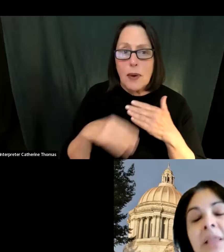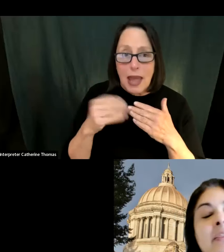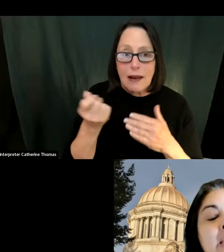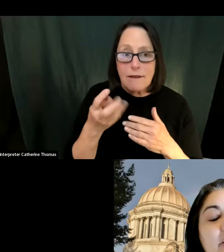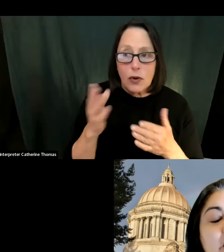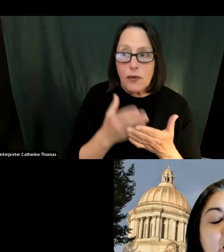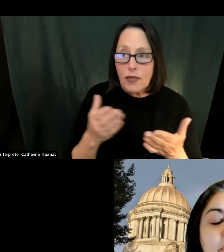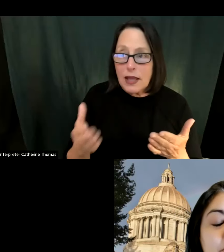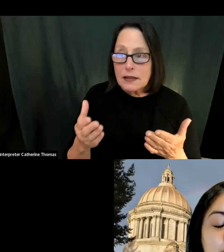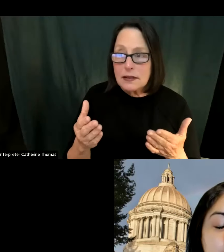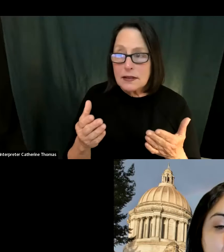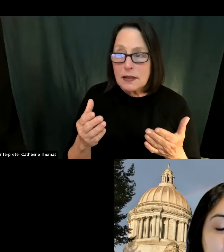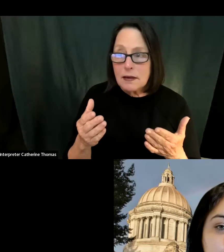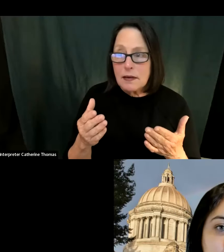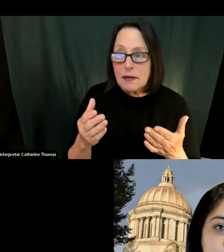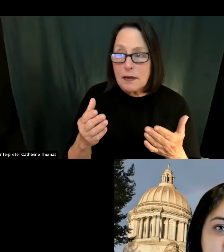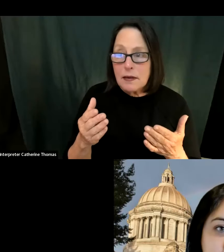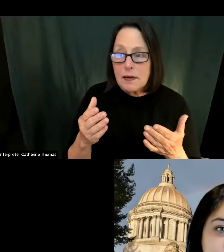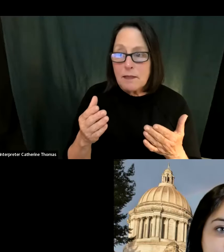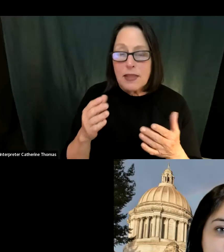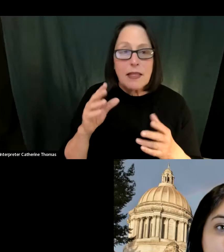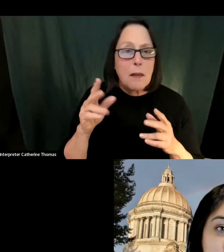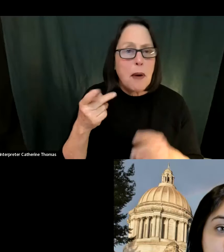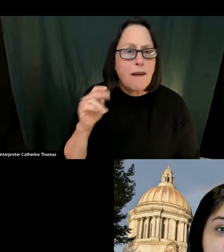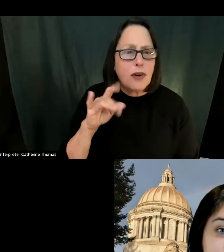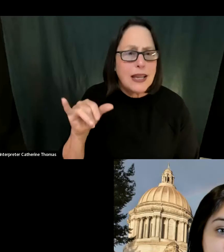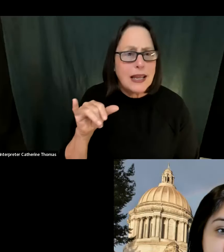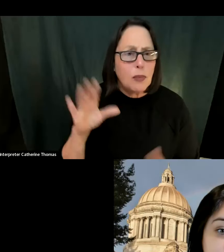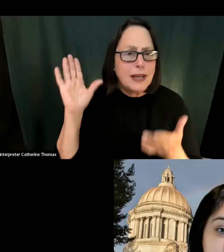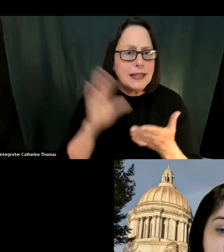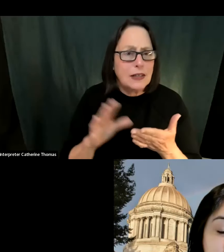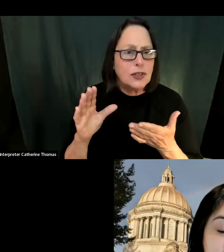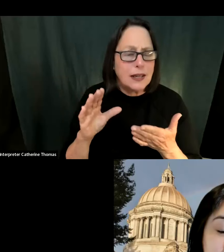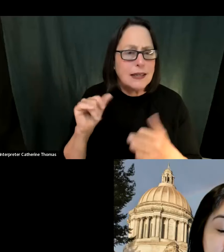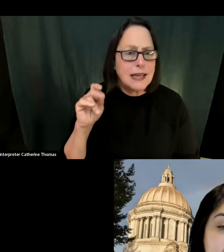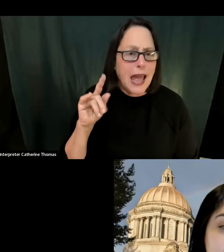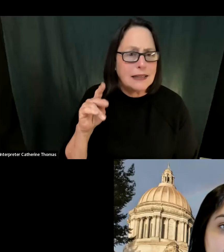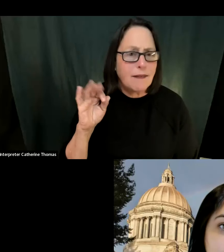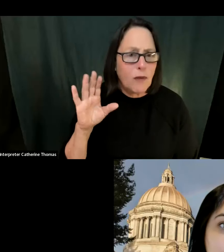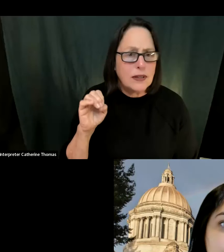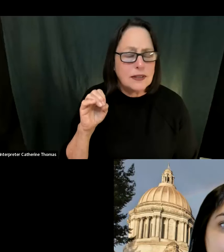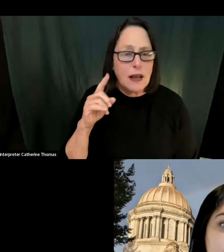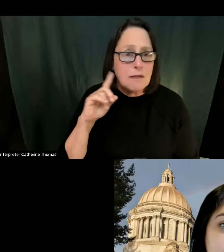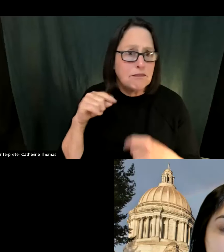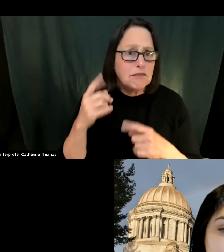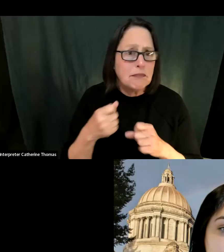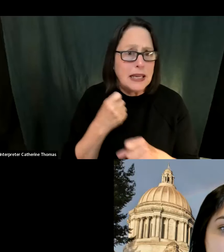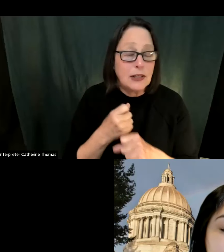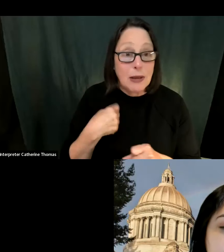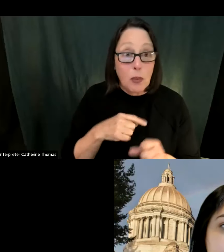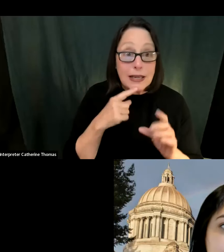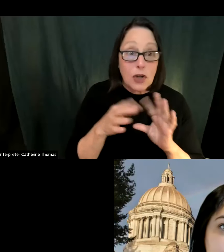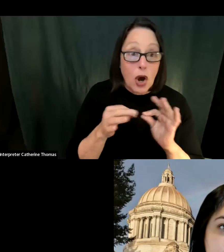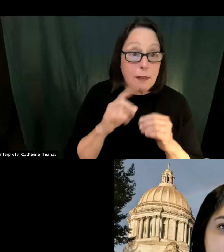things that I've been involved with the Poverty Reduction Task Force for quite a few years. And we talk about exactly what you had